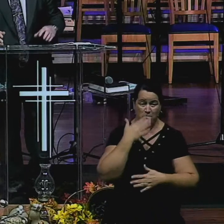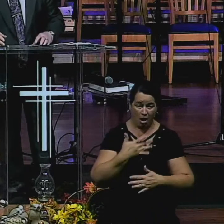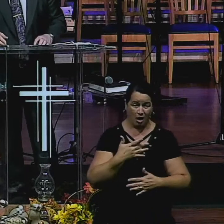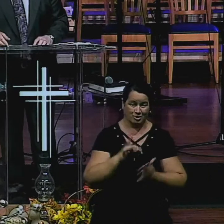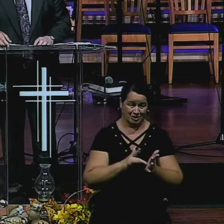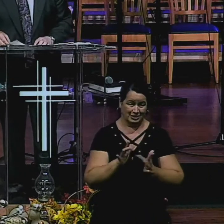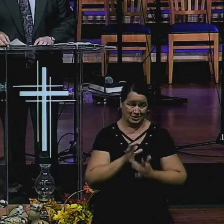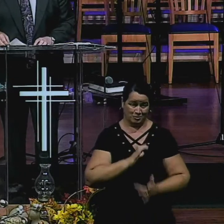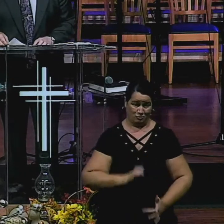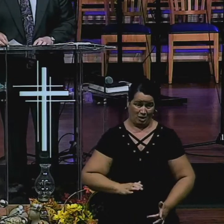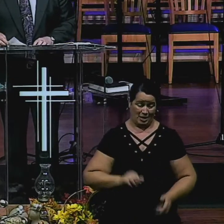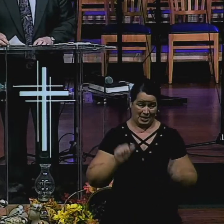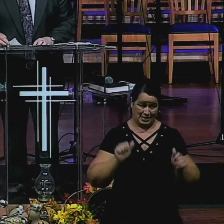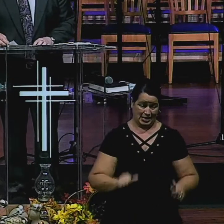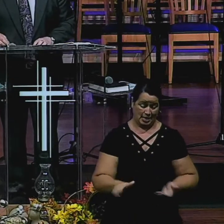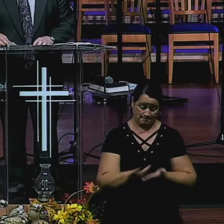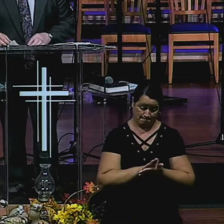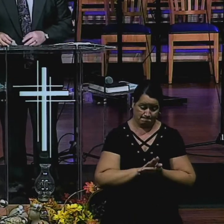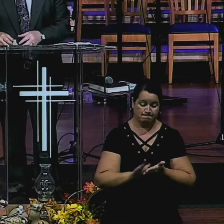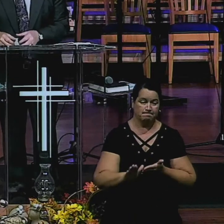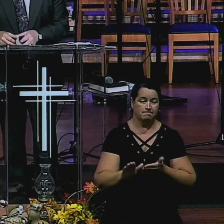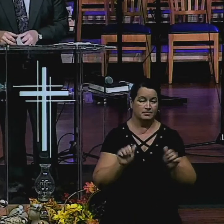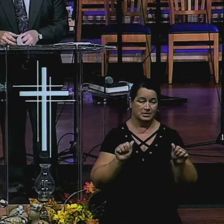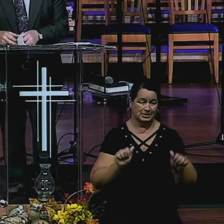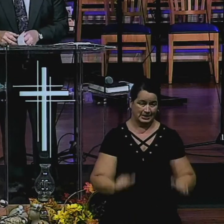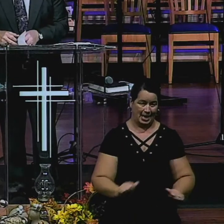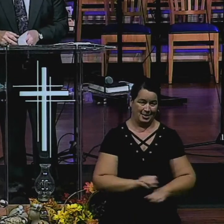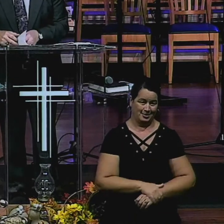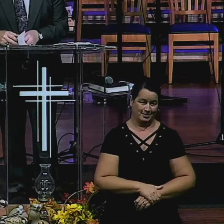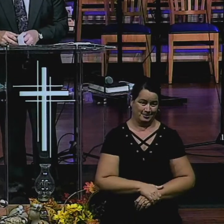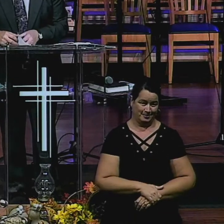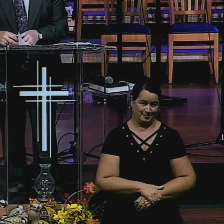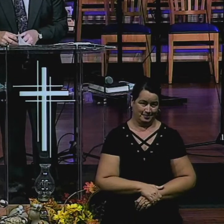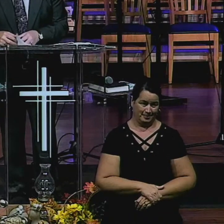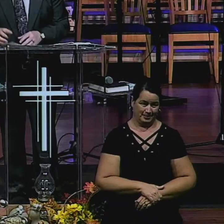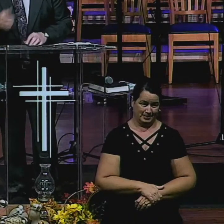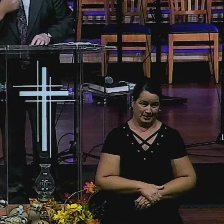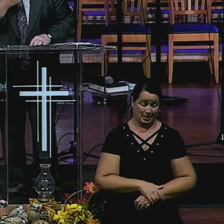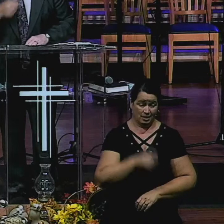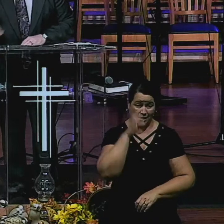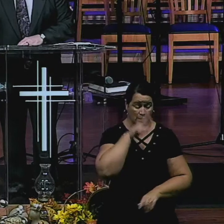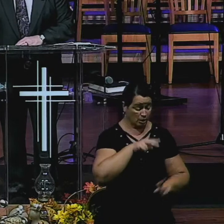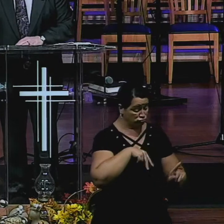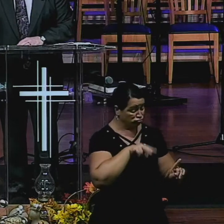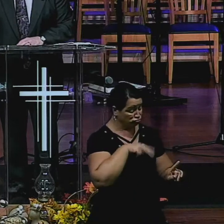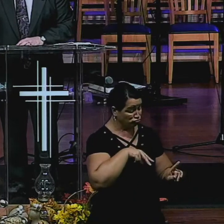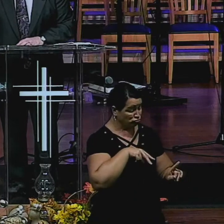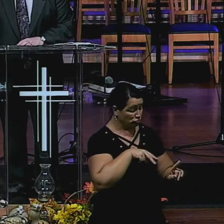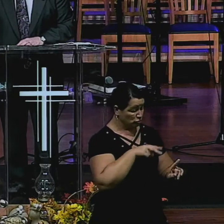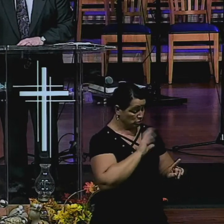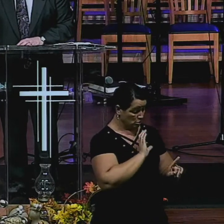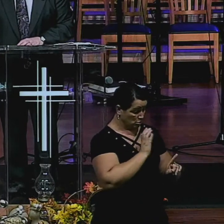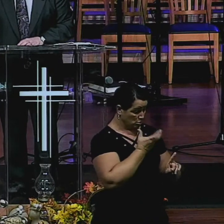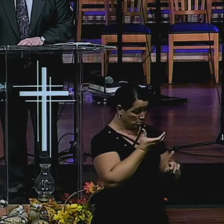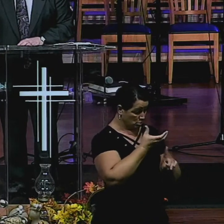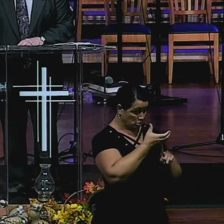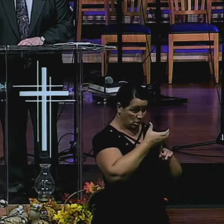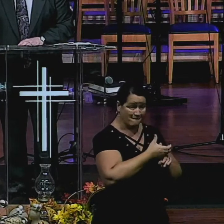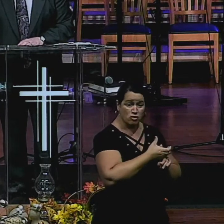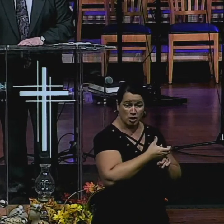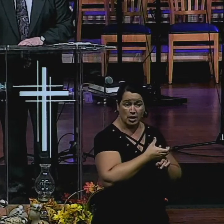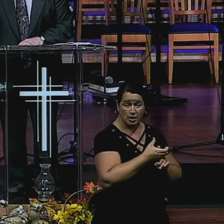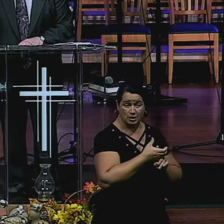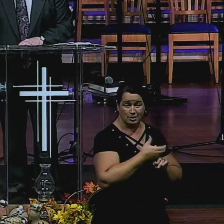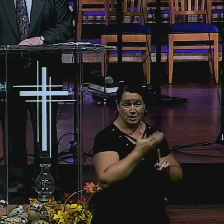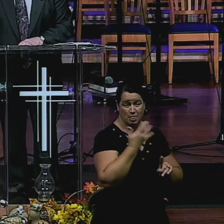of Christ that can make you acceptable in the sight of God. We all need the gospel, the good